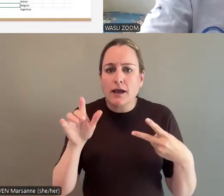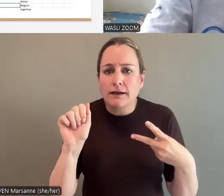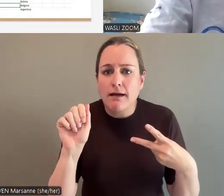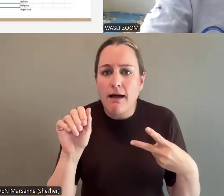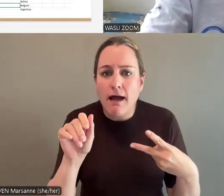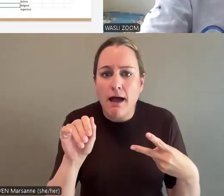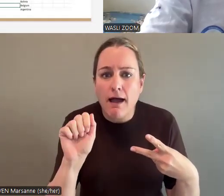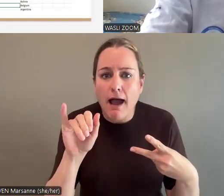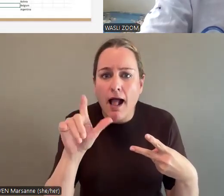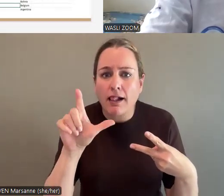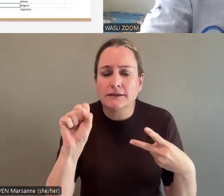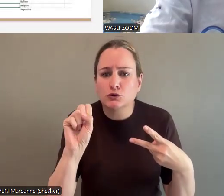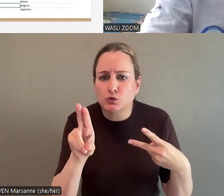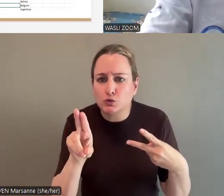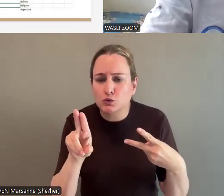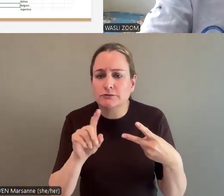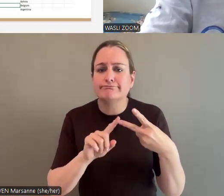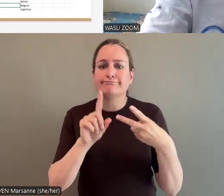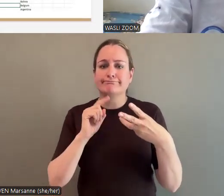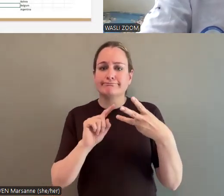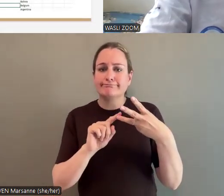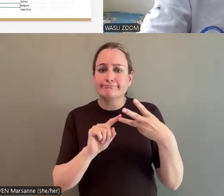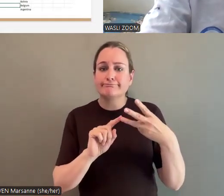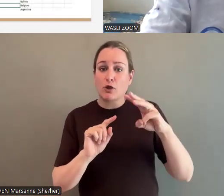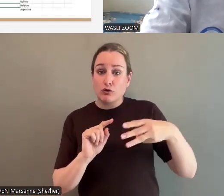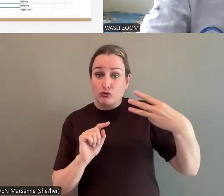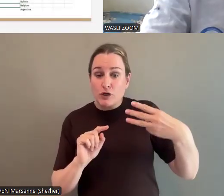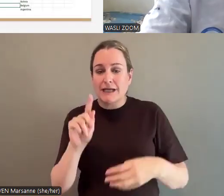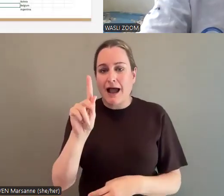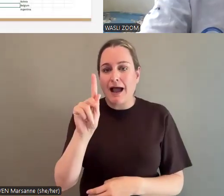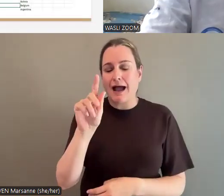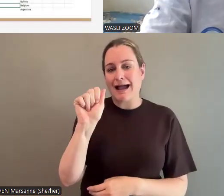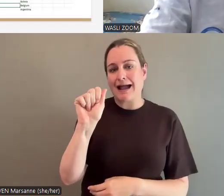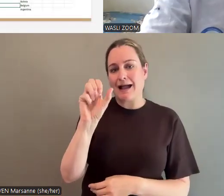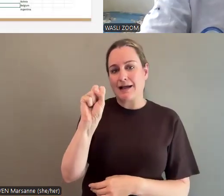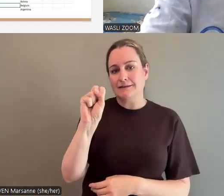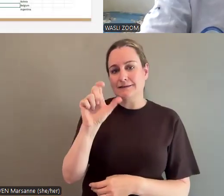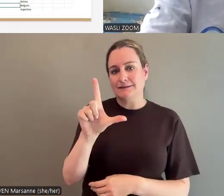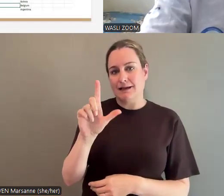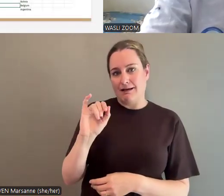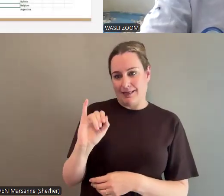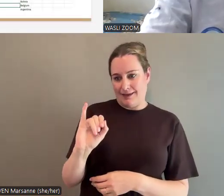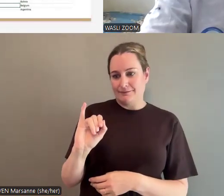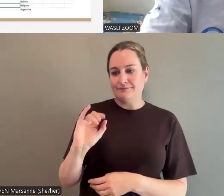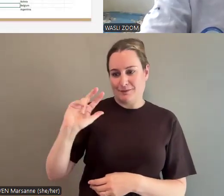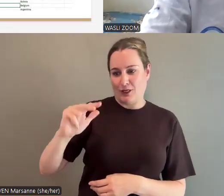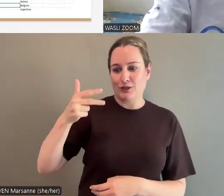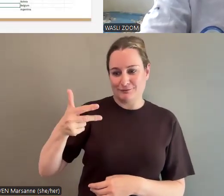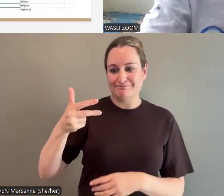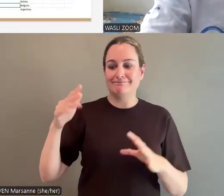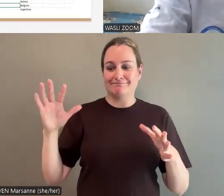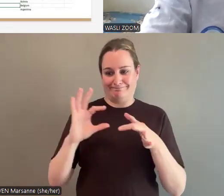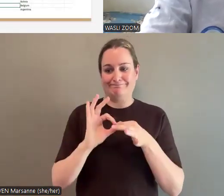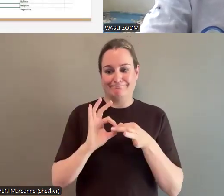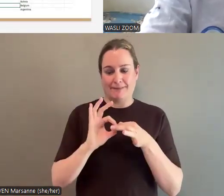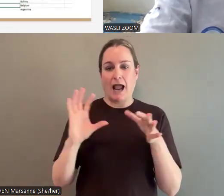financially. And we have the Korean Association of Sign Language Interpreters as well in number 3. The